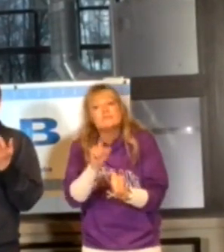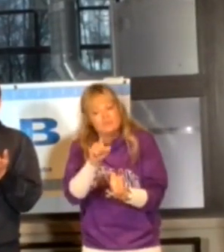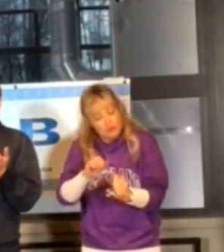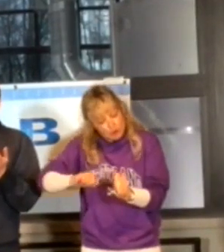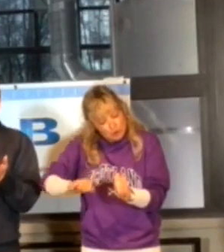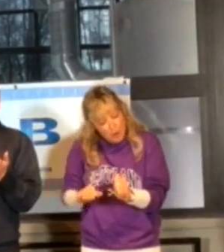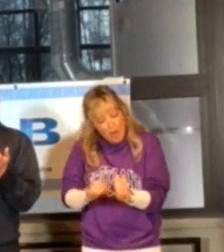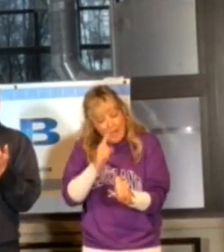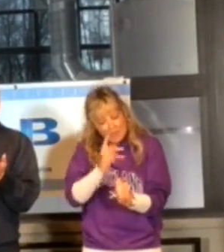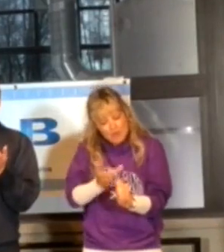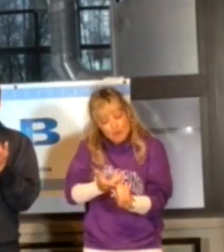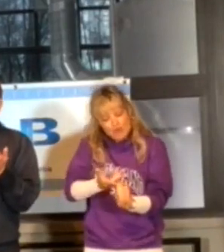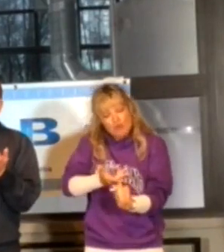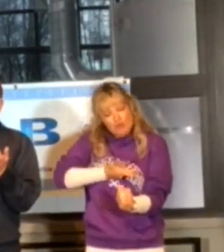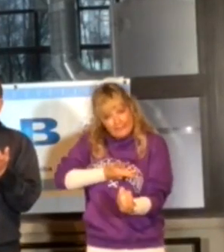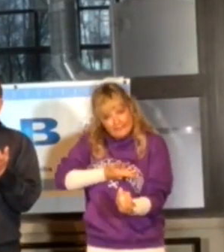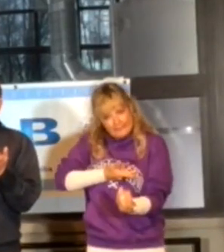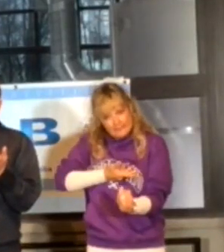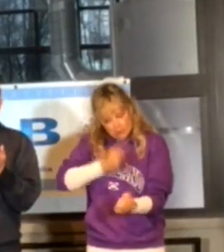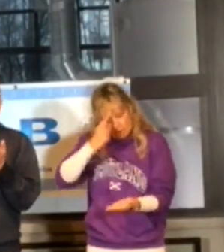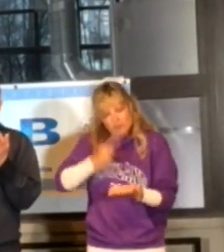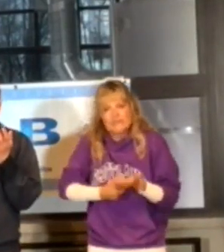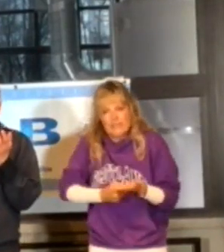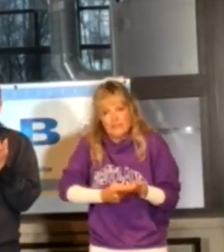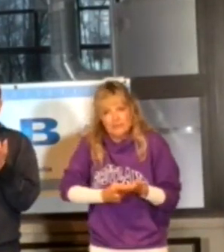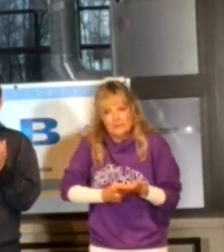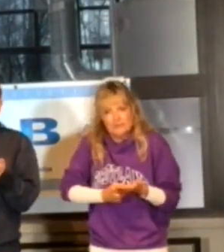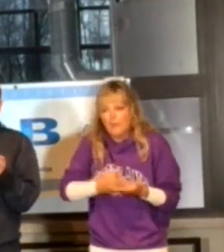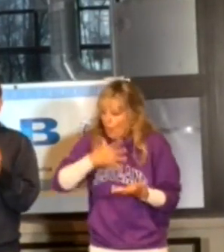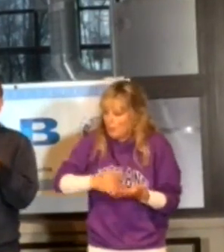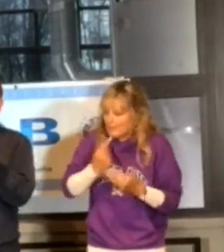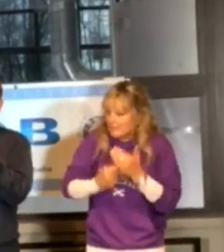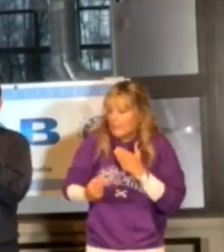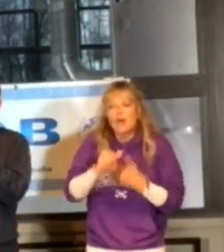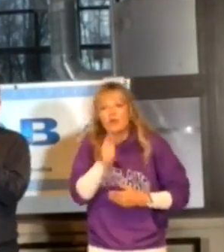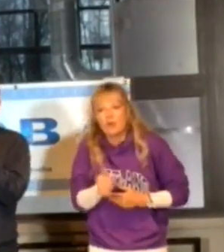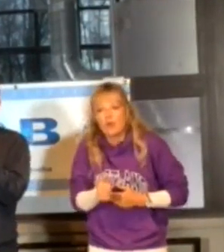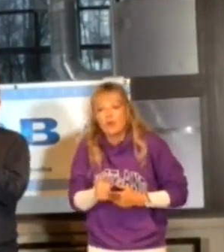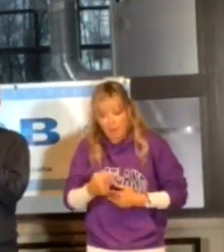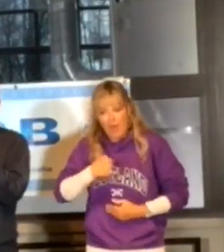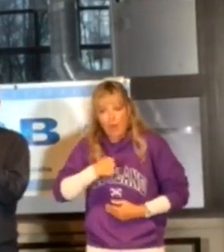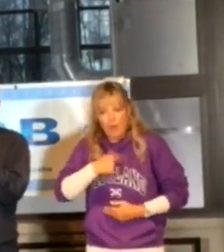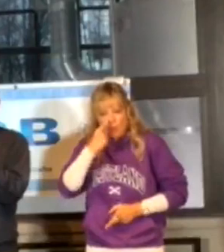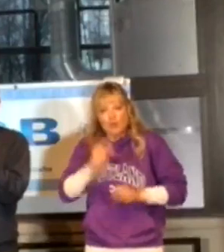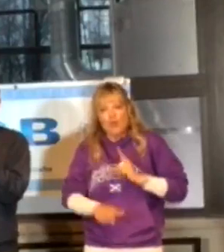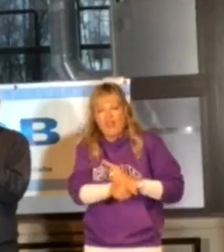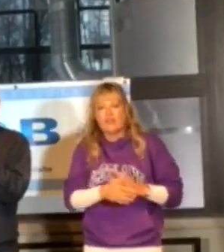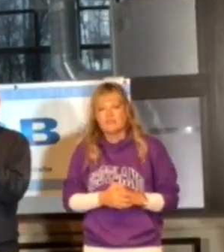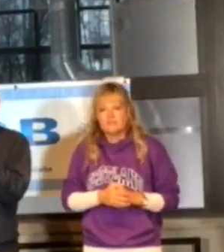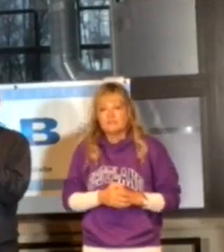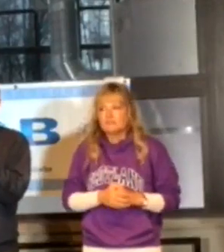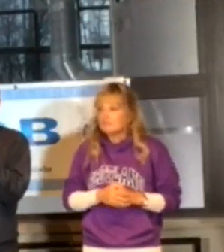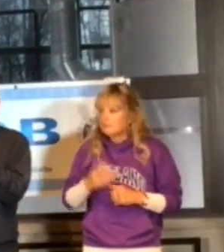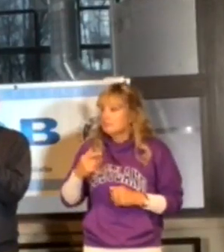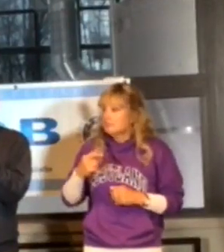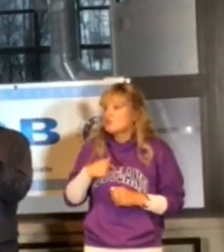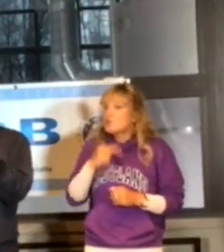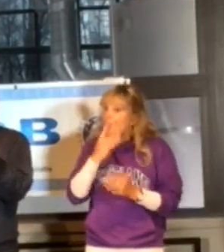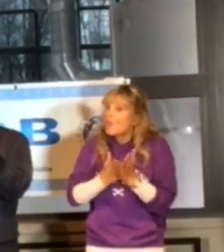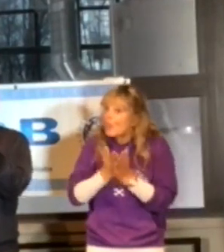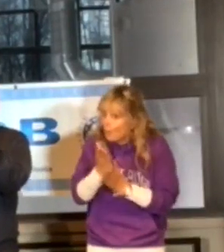has sovereign authority, and we can exercise that sovereign authority, and we do so through